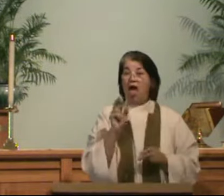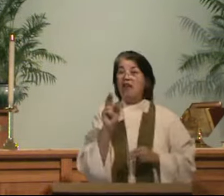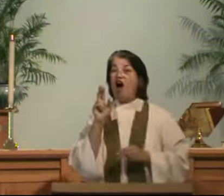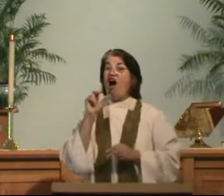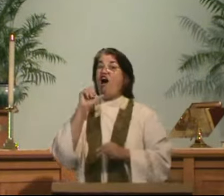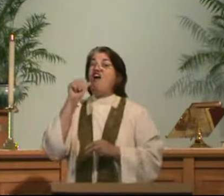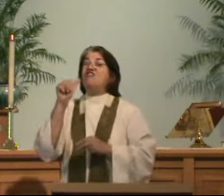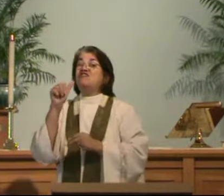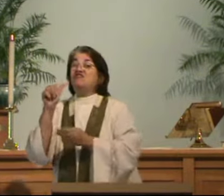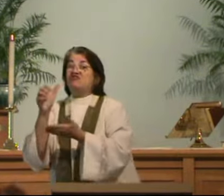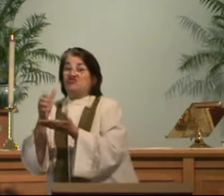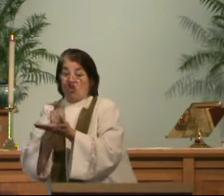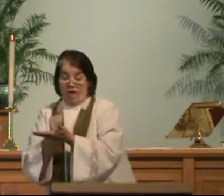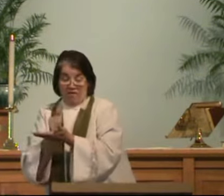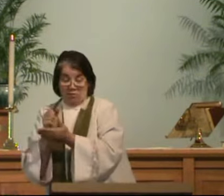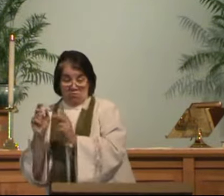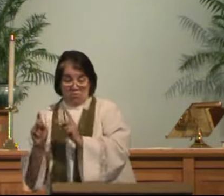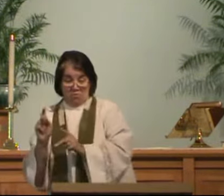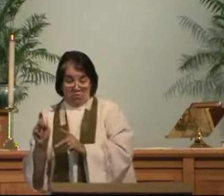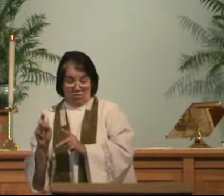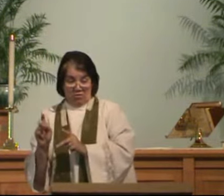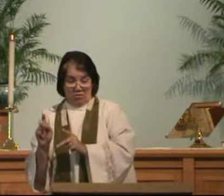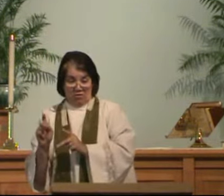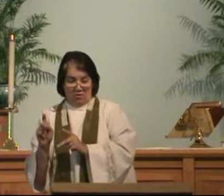and undeserving people.